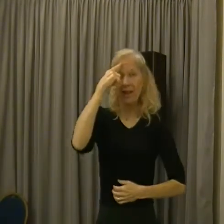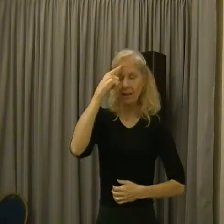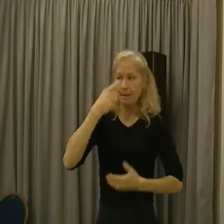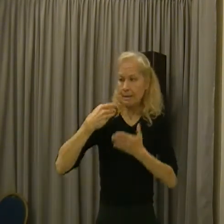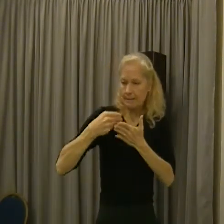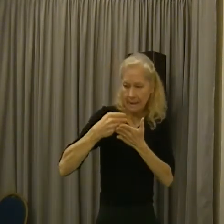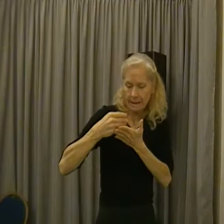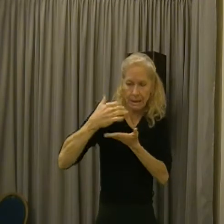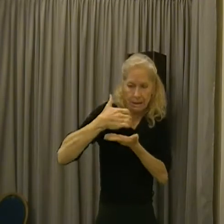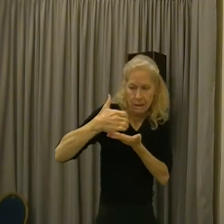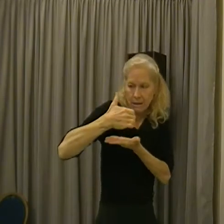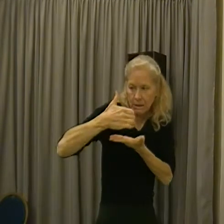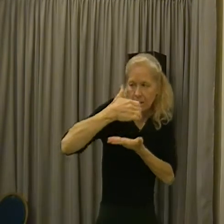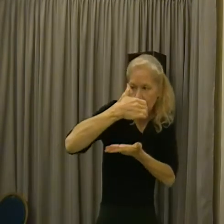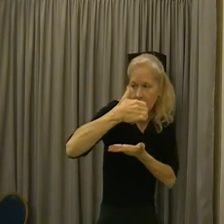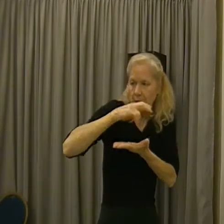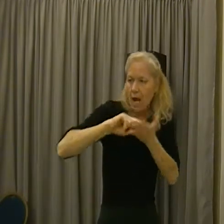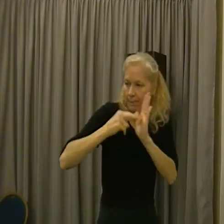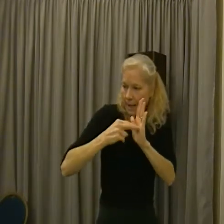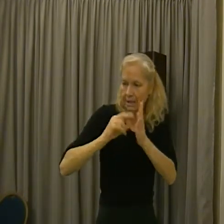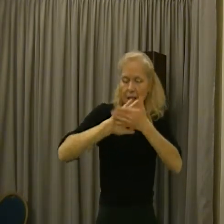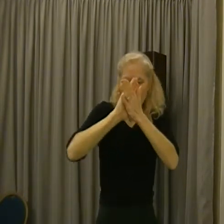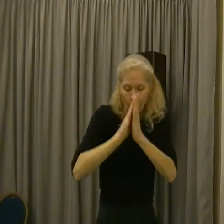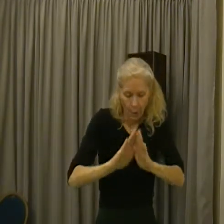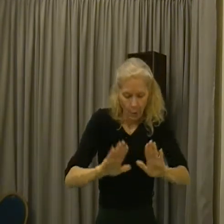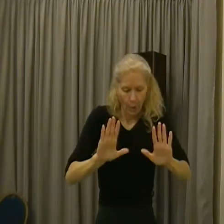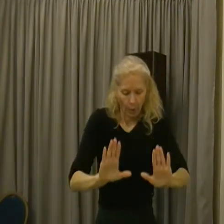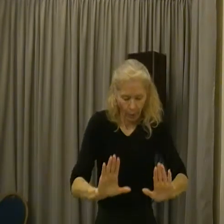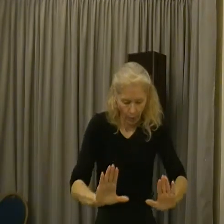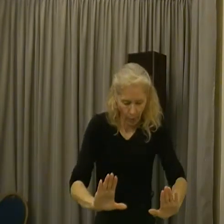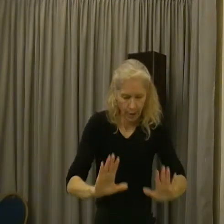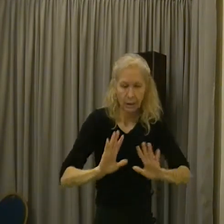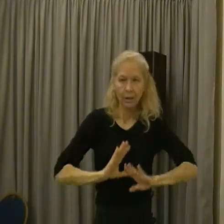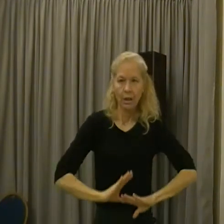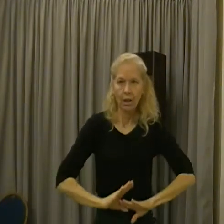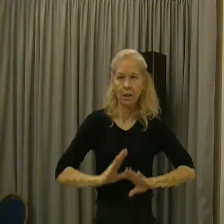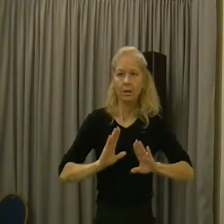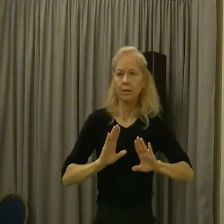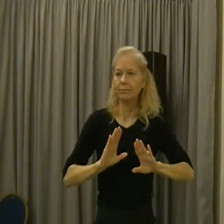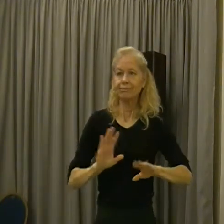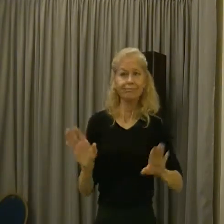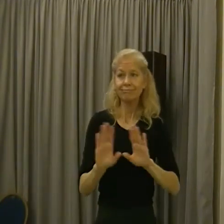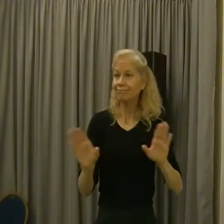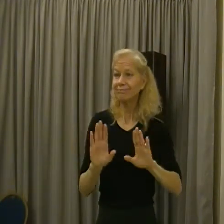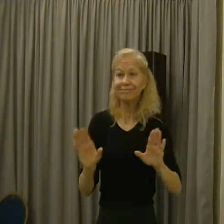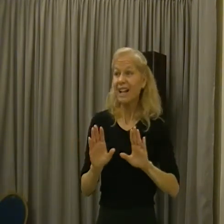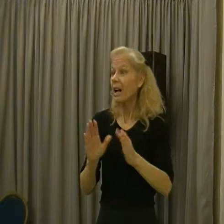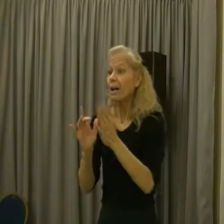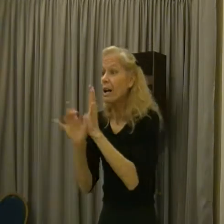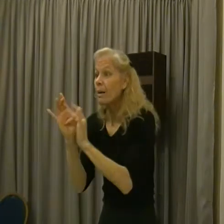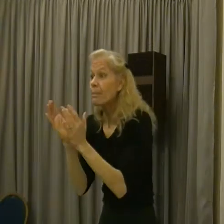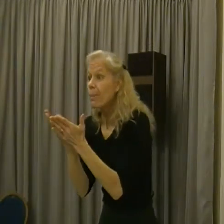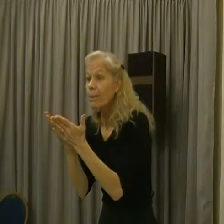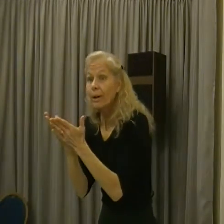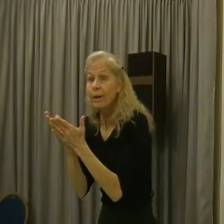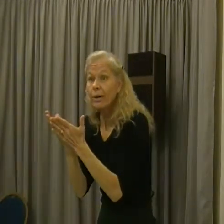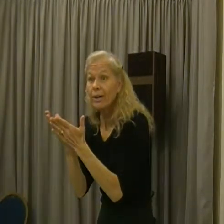riches certainly make themselves wings. They fly away as an eagle toward heaven." Whew. Something happens and they're